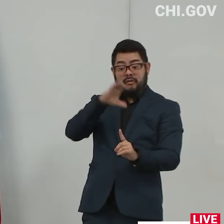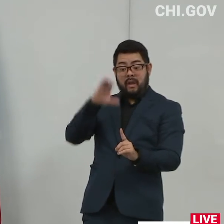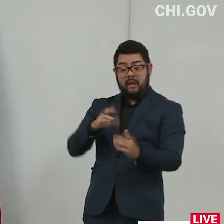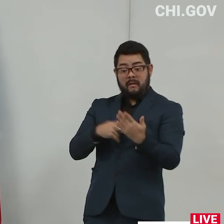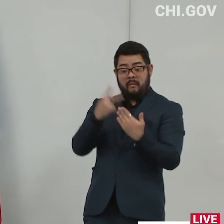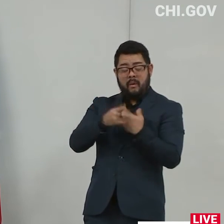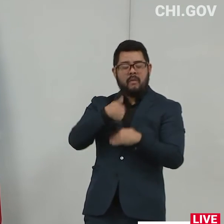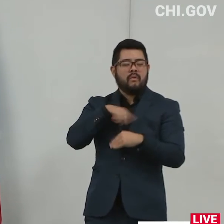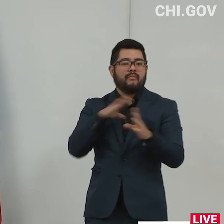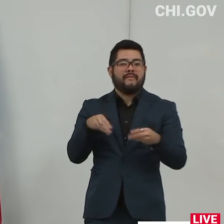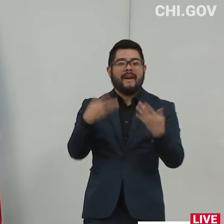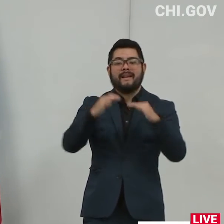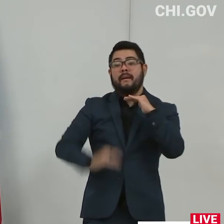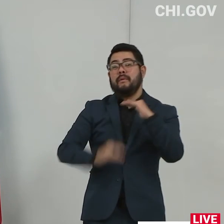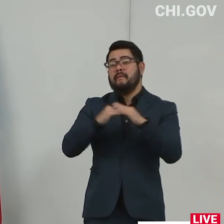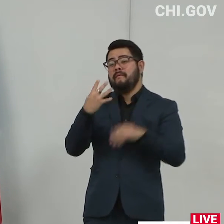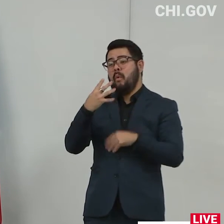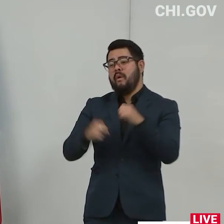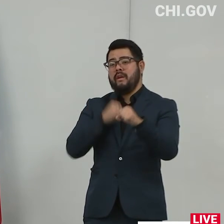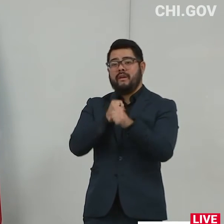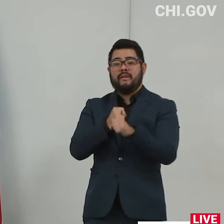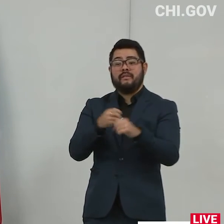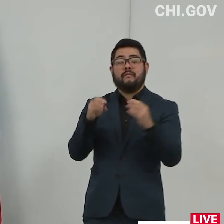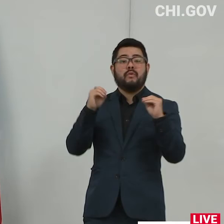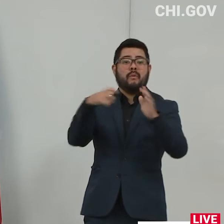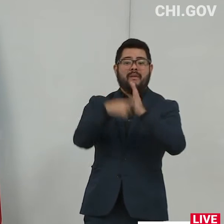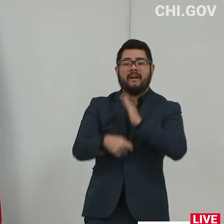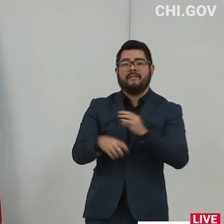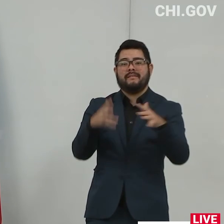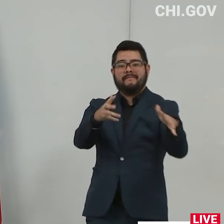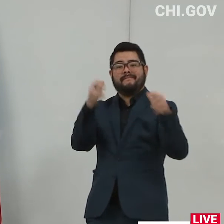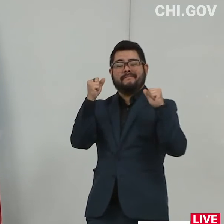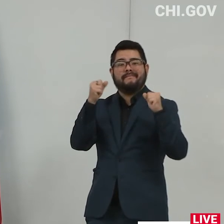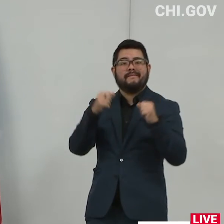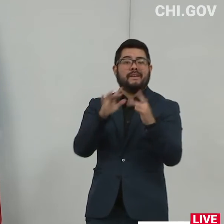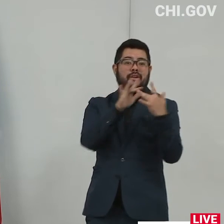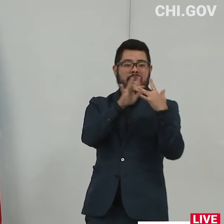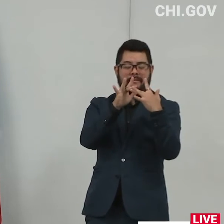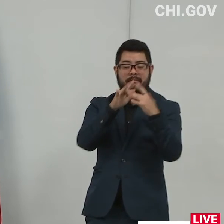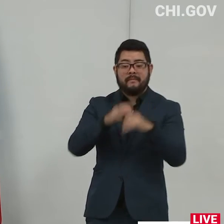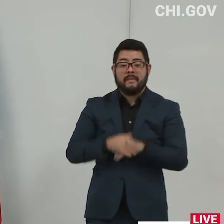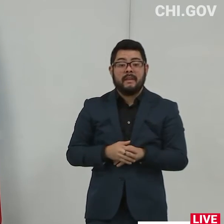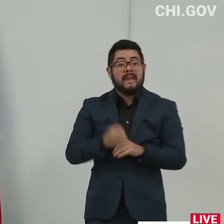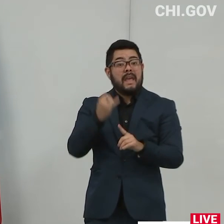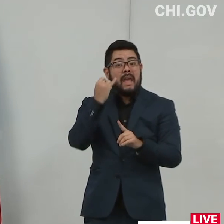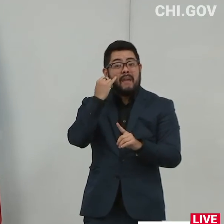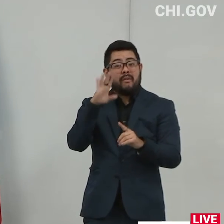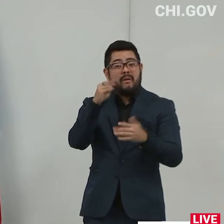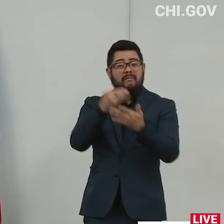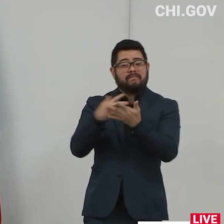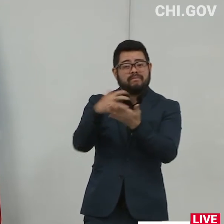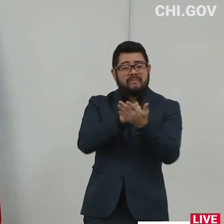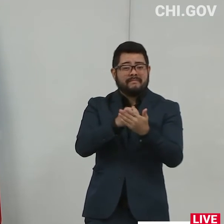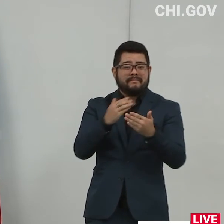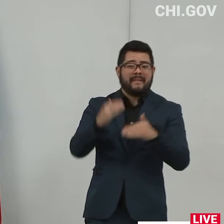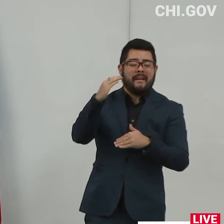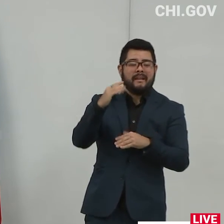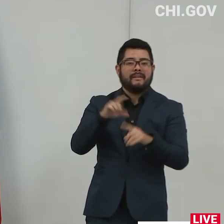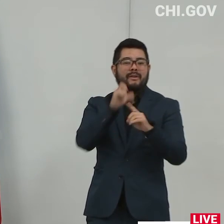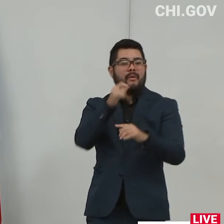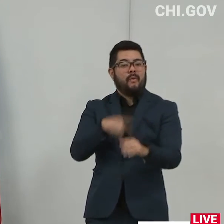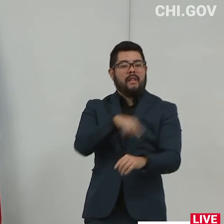free high-speed internet services to families that qualify. If you don't qualify, we also have a series of